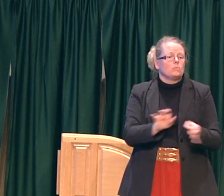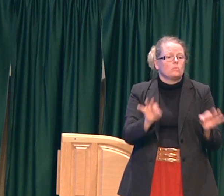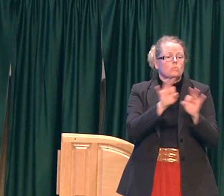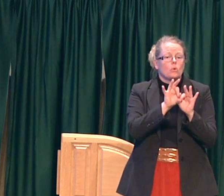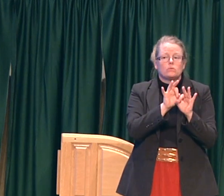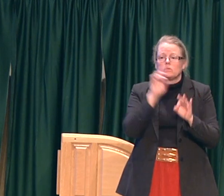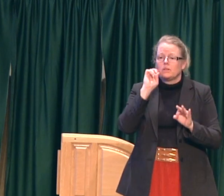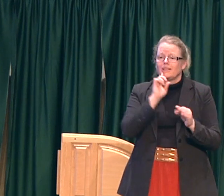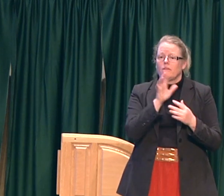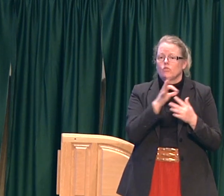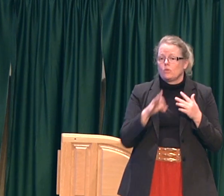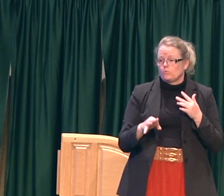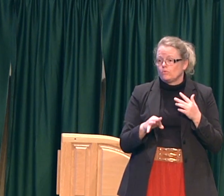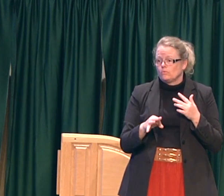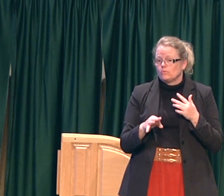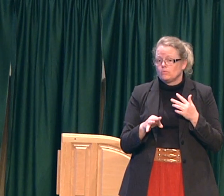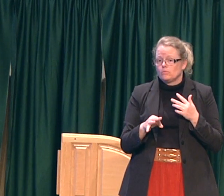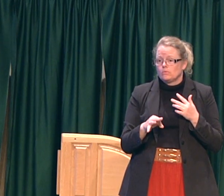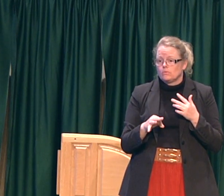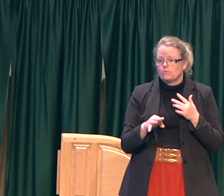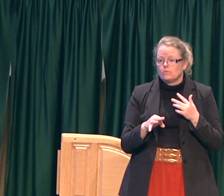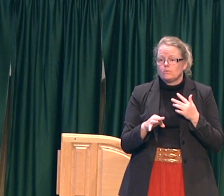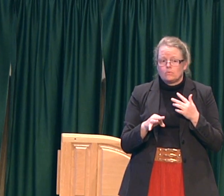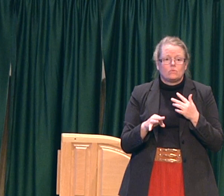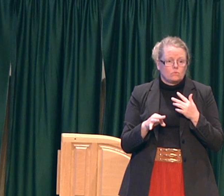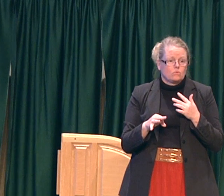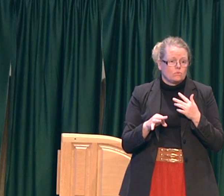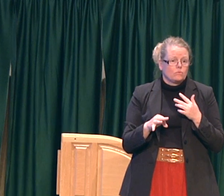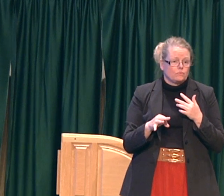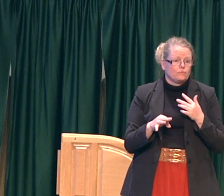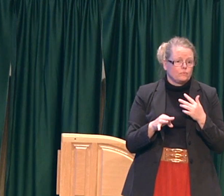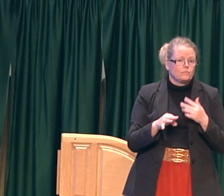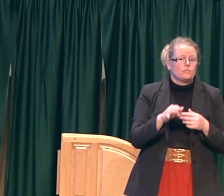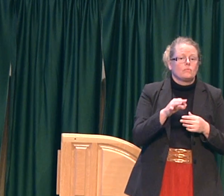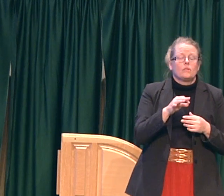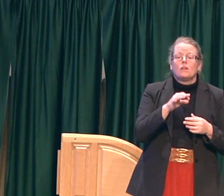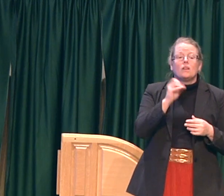VRI Iowa believes in options for deaf people.